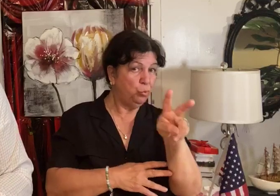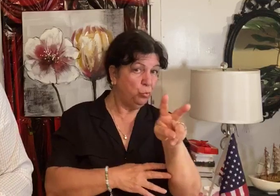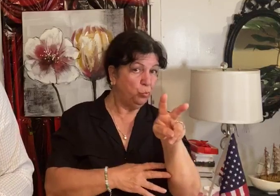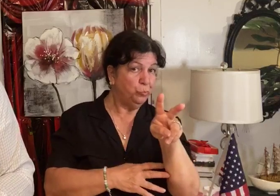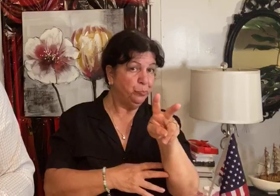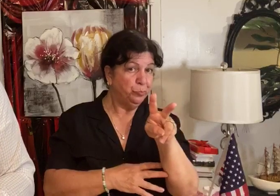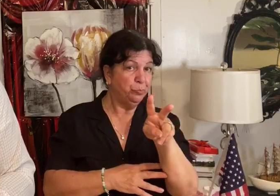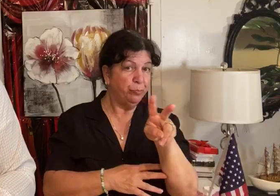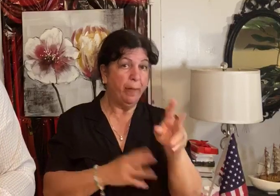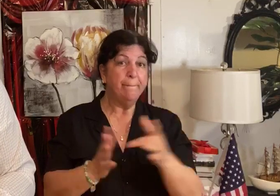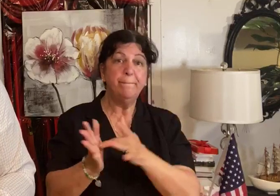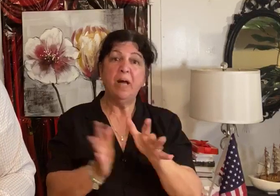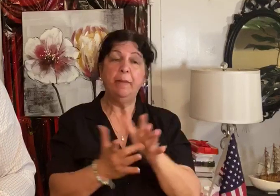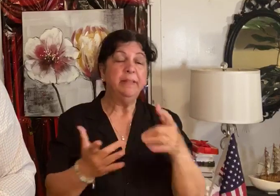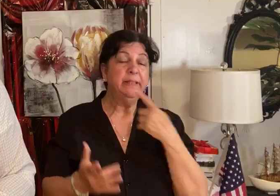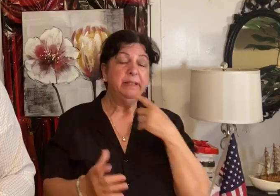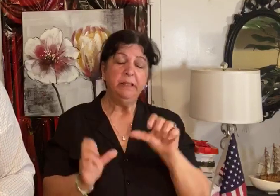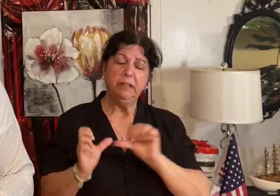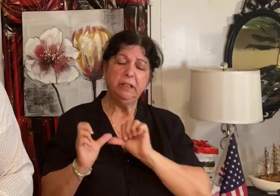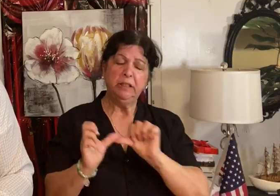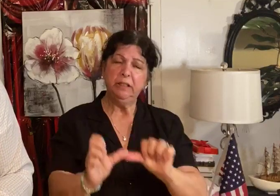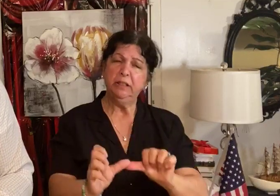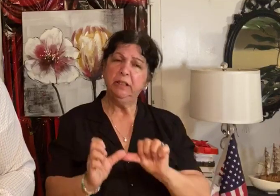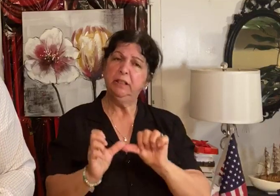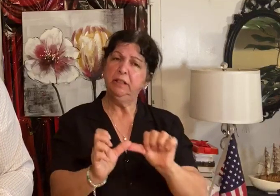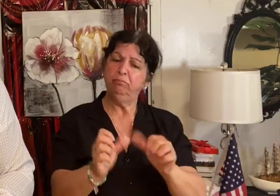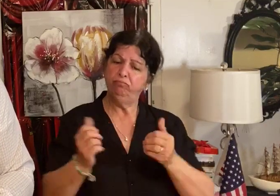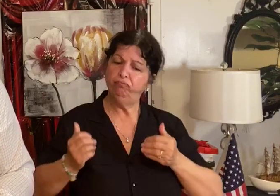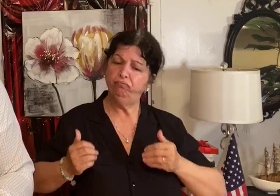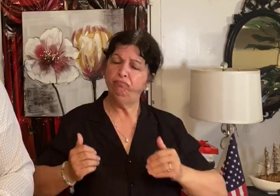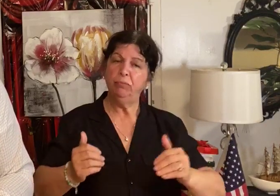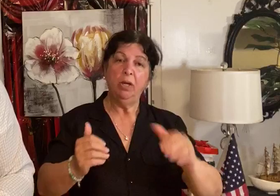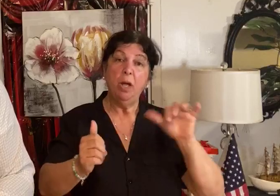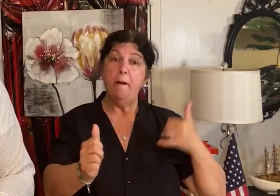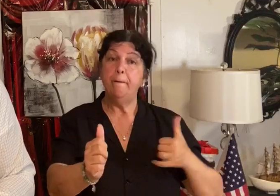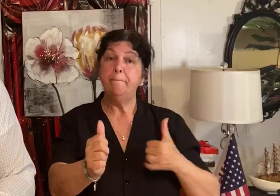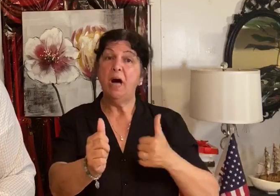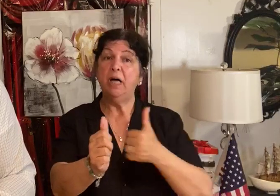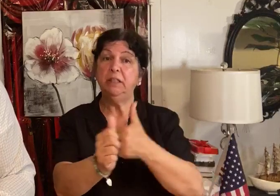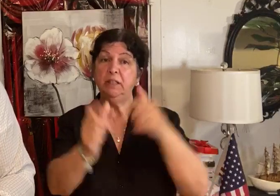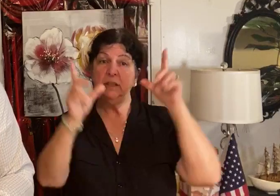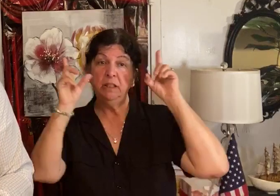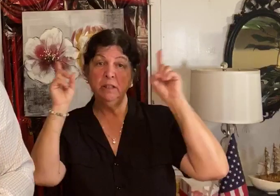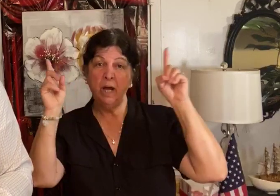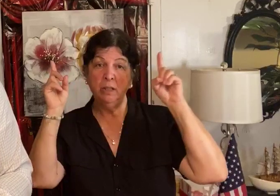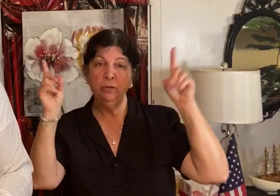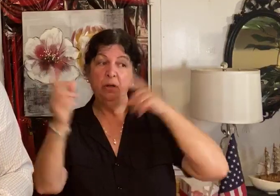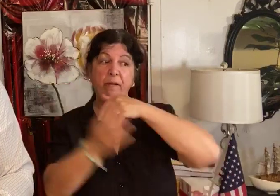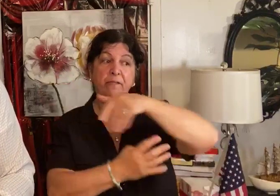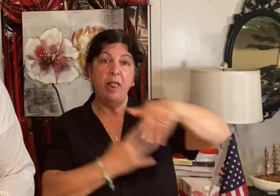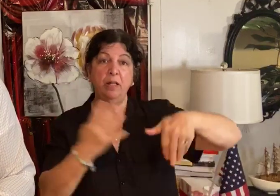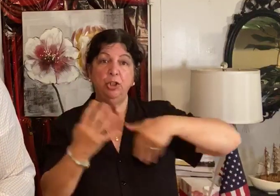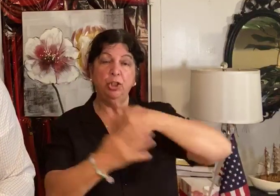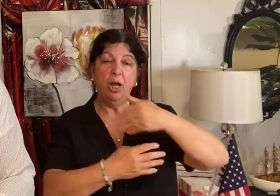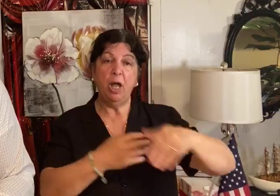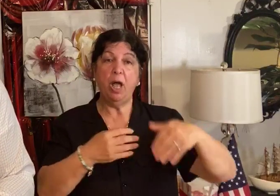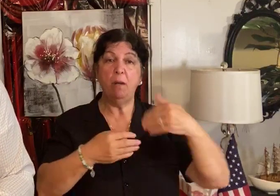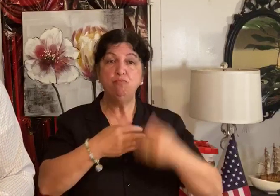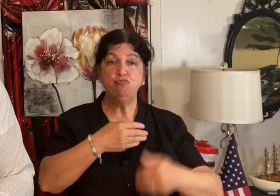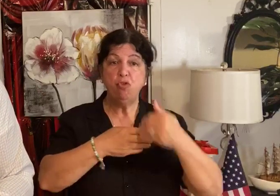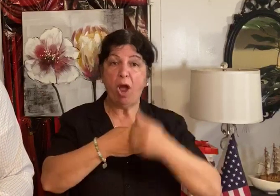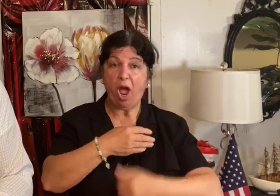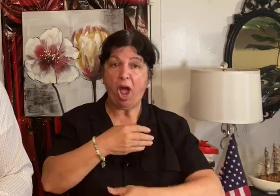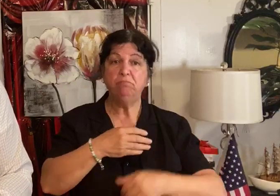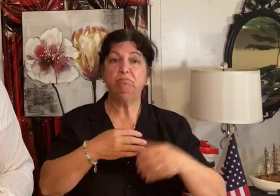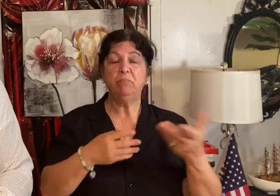says, "And they continued steadfastly in the apostles' doctrine and fellowship, and in breaking of bread, and